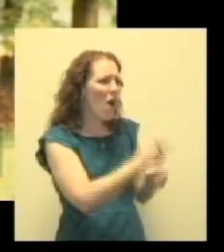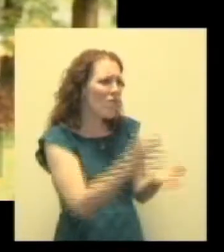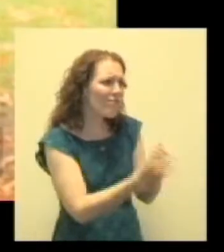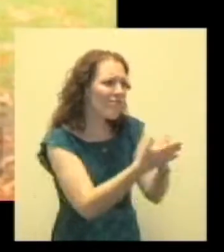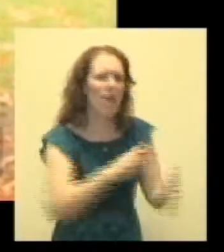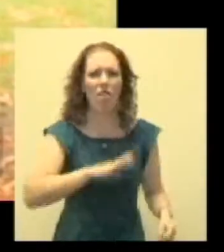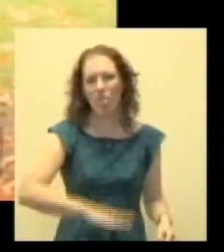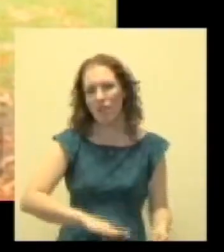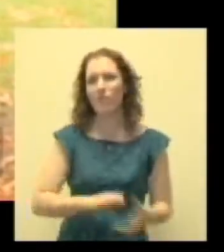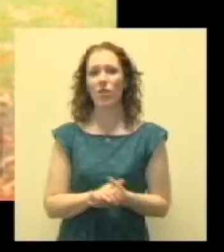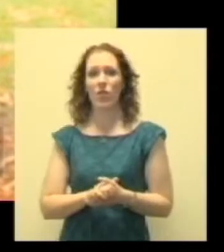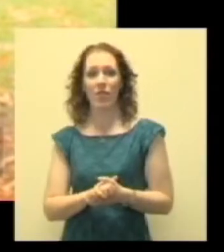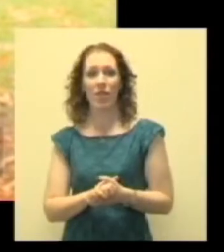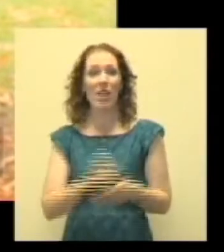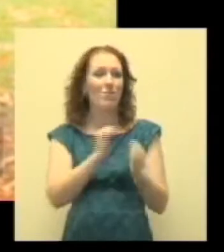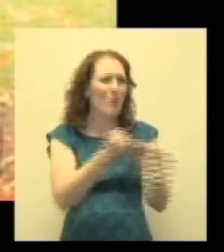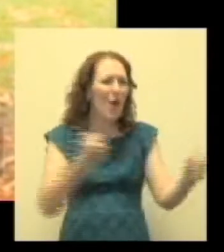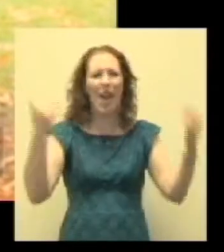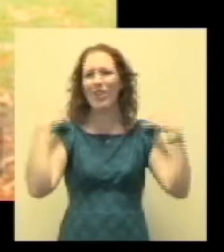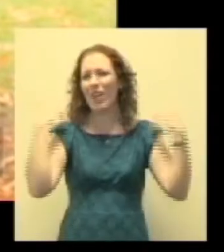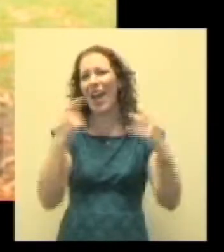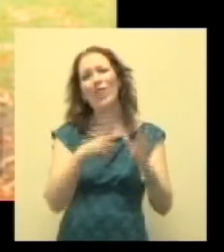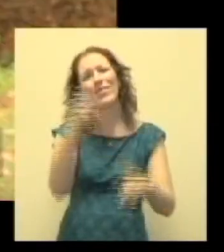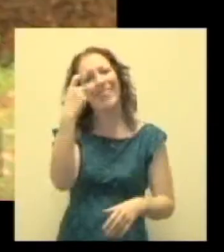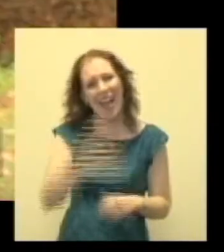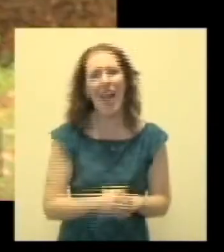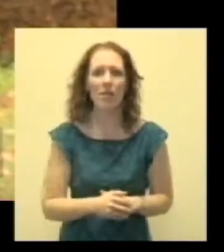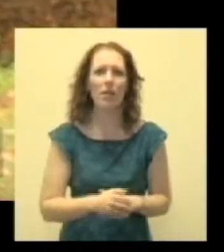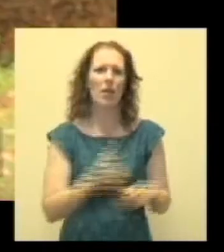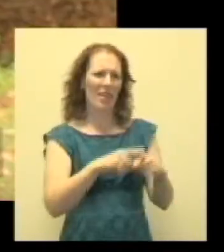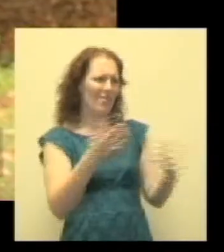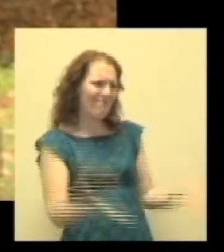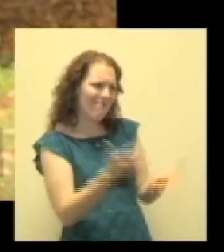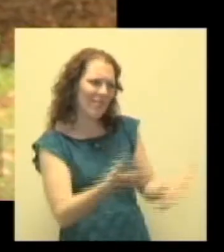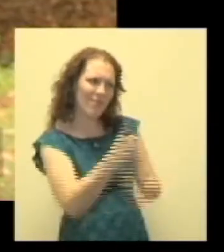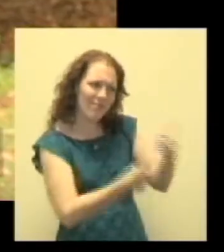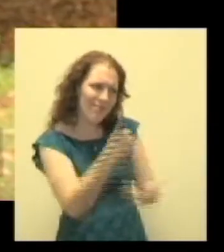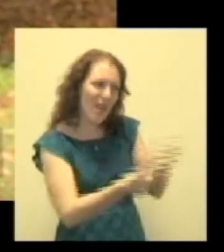feeling down. Do sports and exercise while you still can. Be